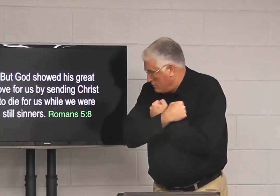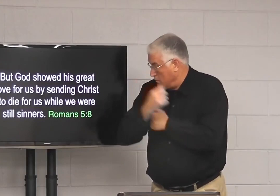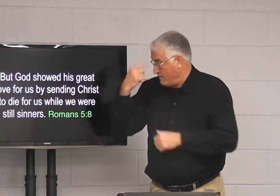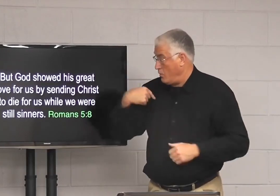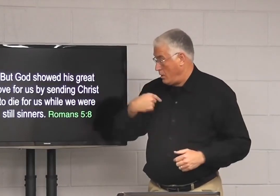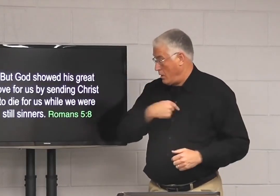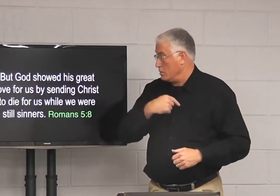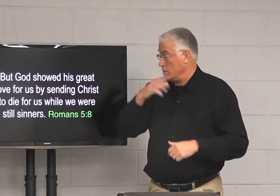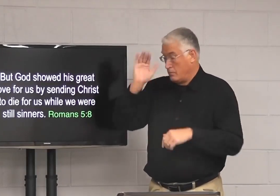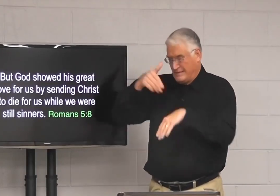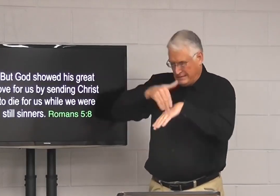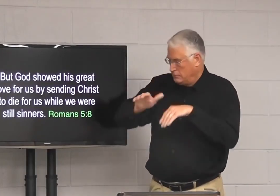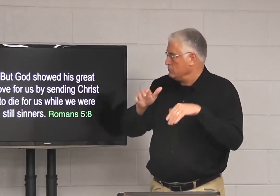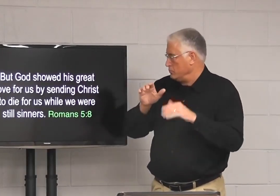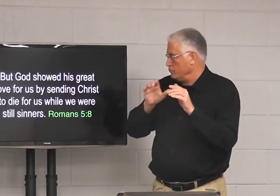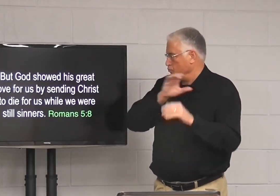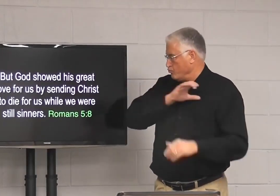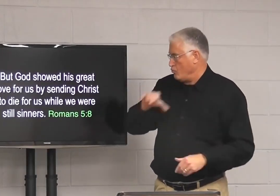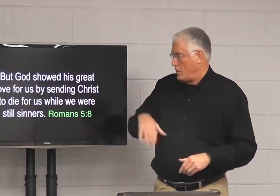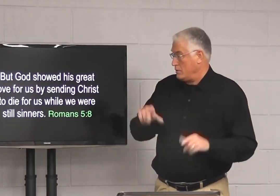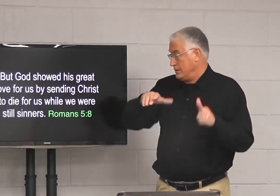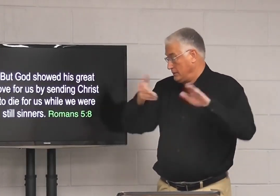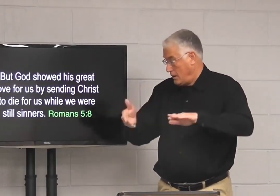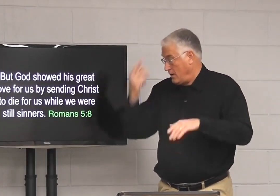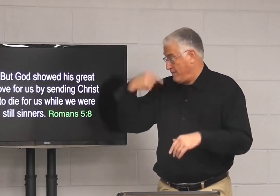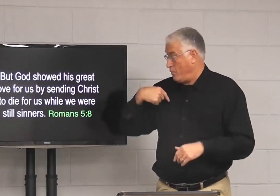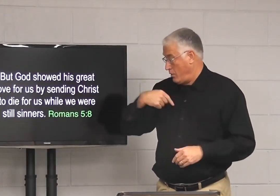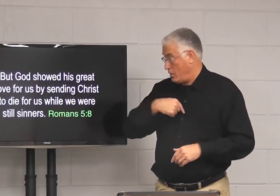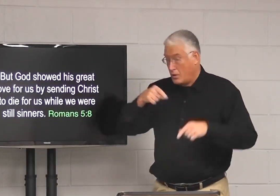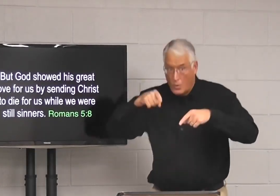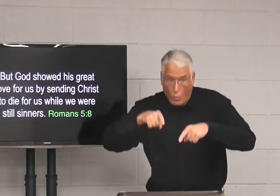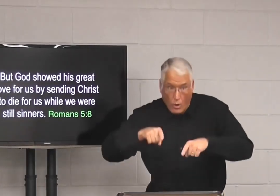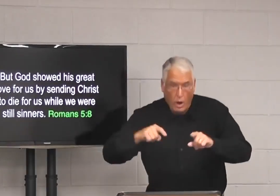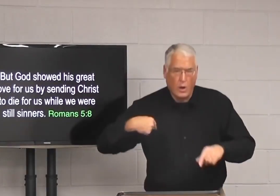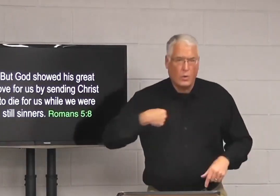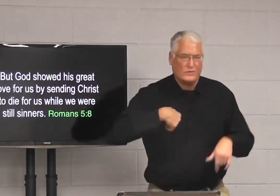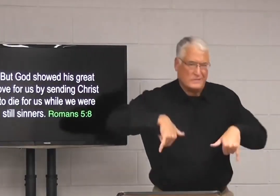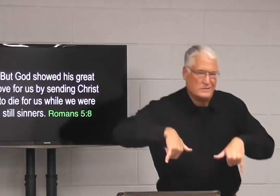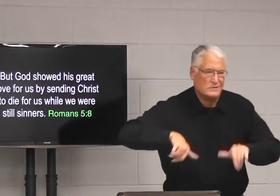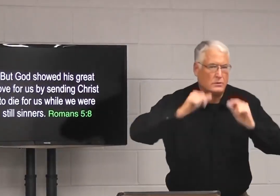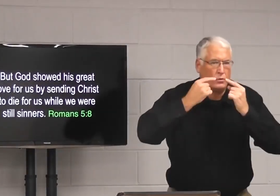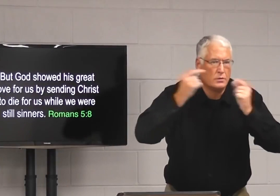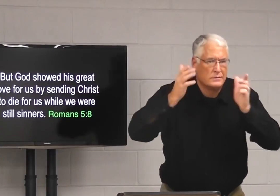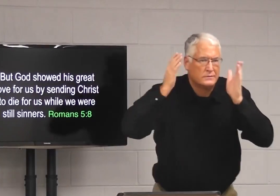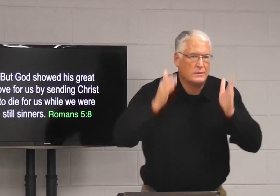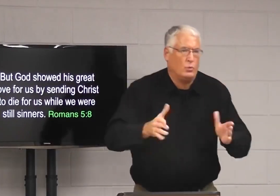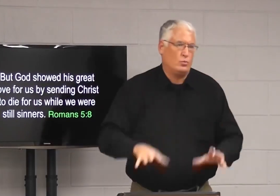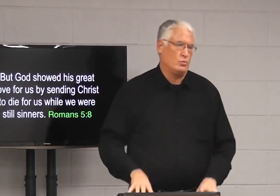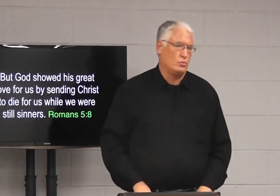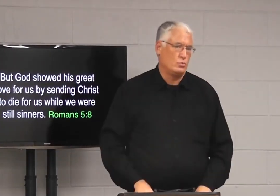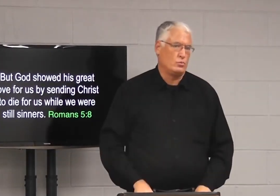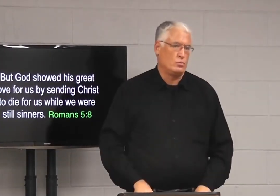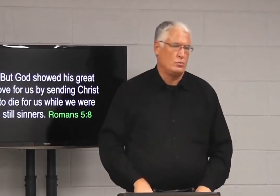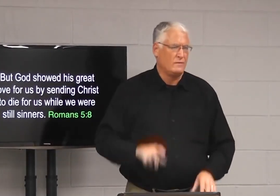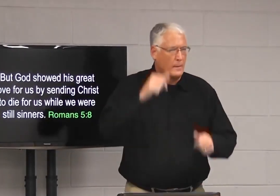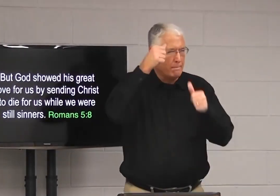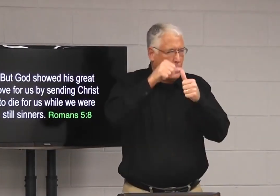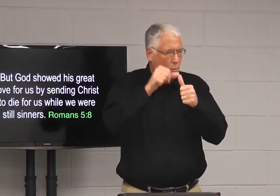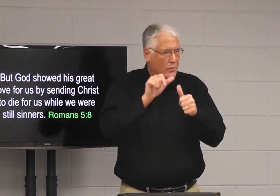love for us by sending Christ to die for us while we were still sinners. Still